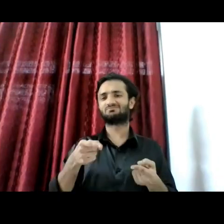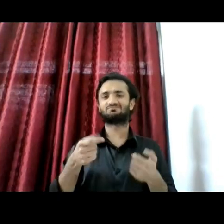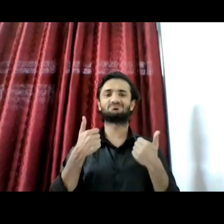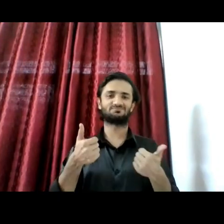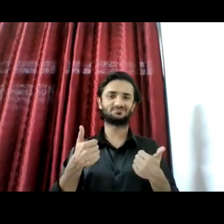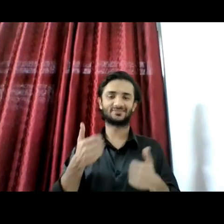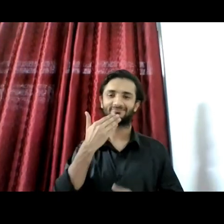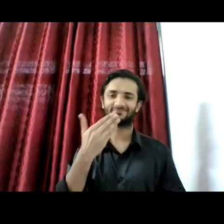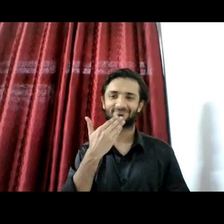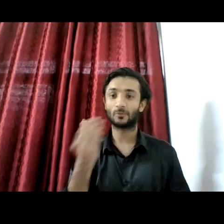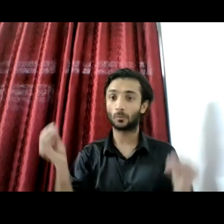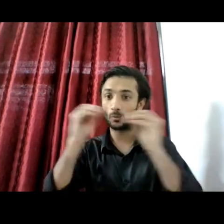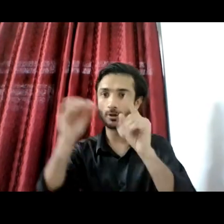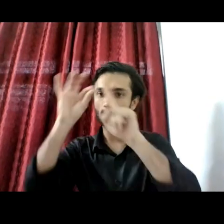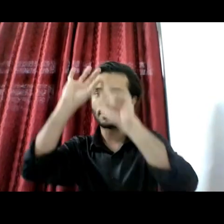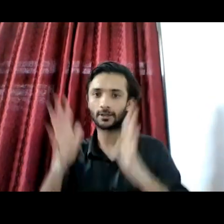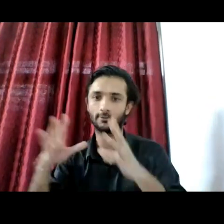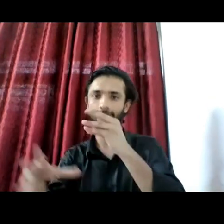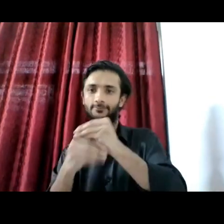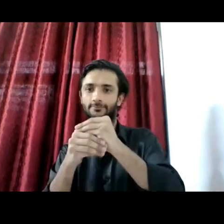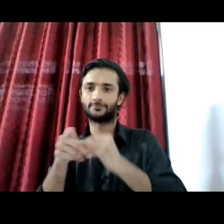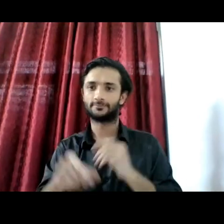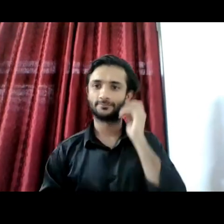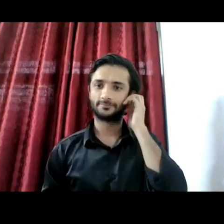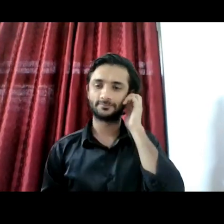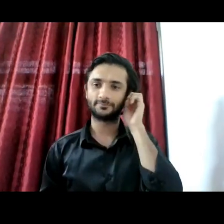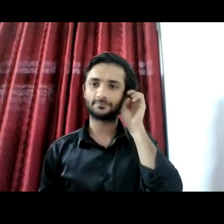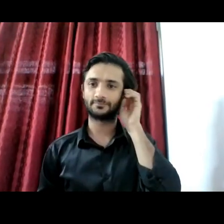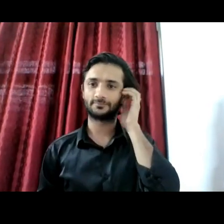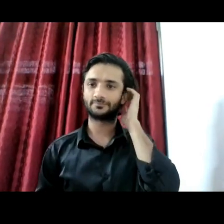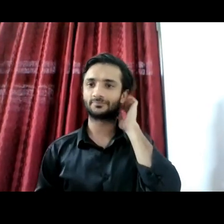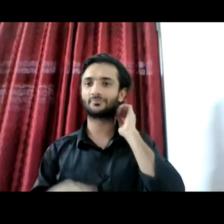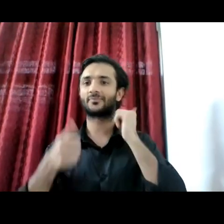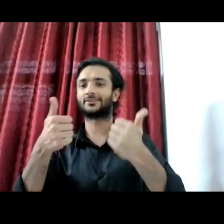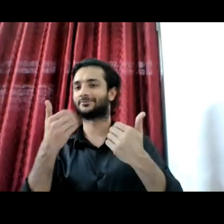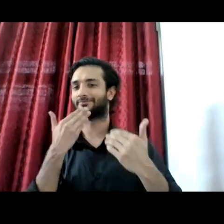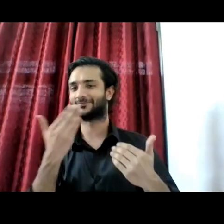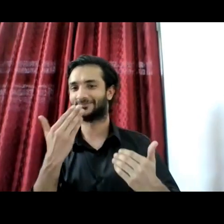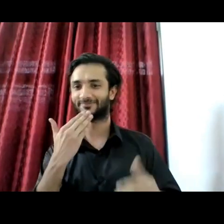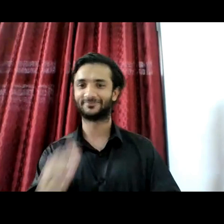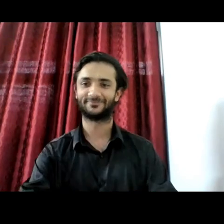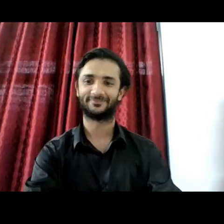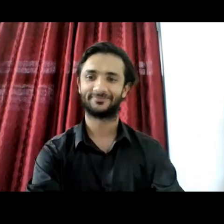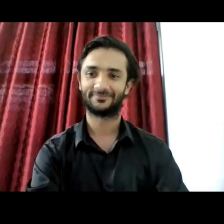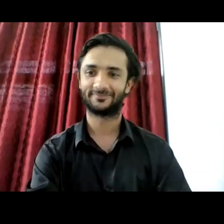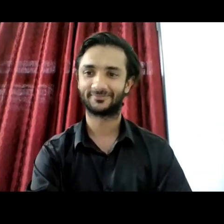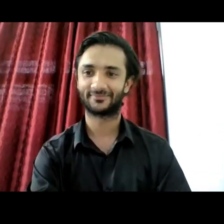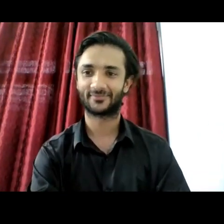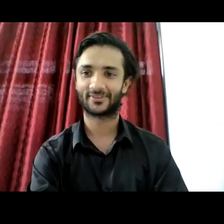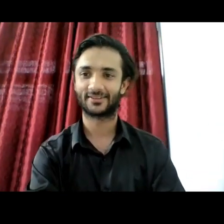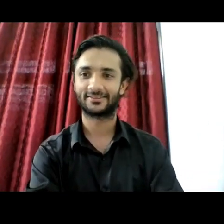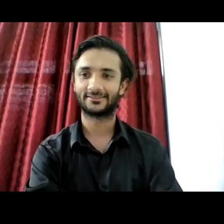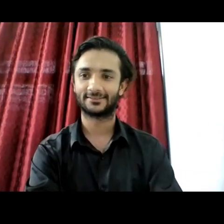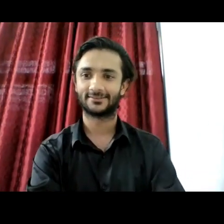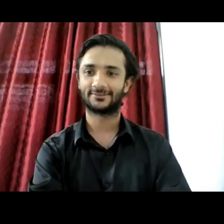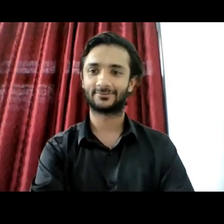Since the COVID is there, we would want more laptops and tablets to be available to deaf students for online education. Thank